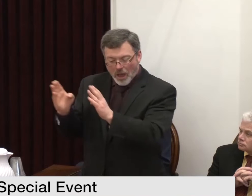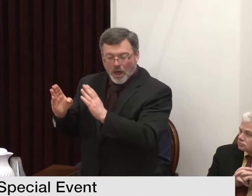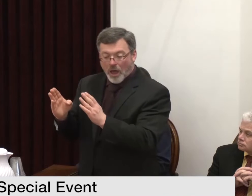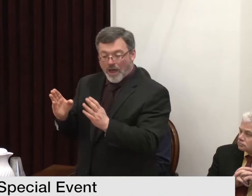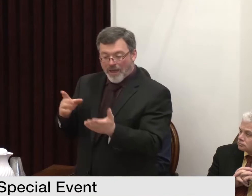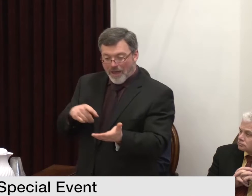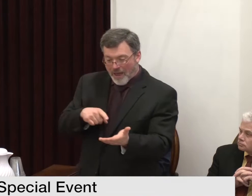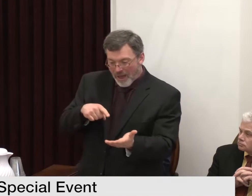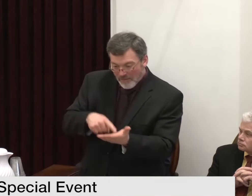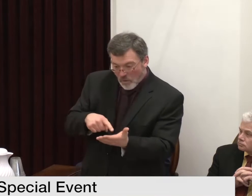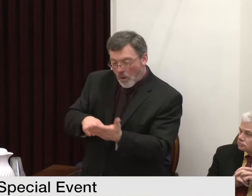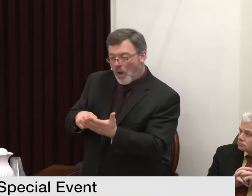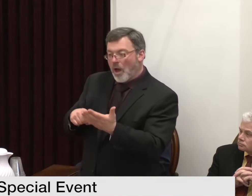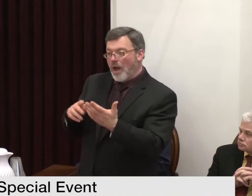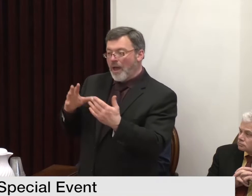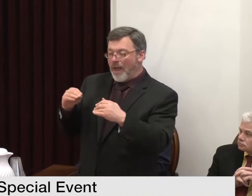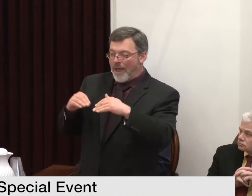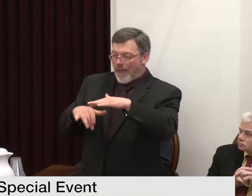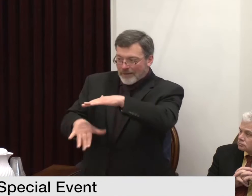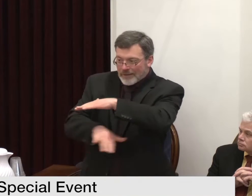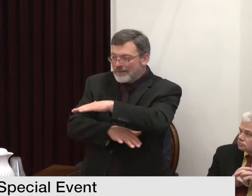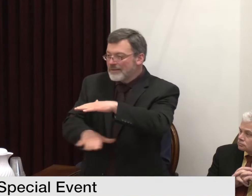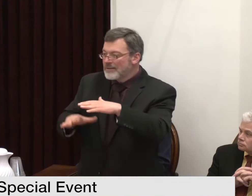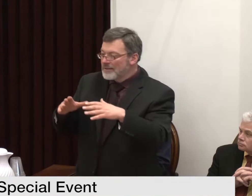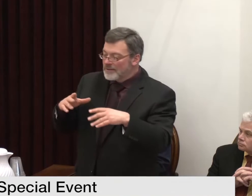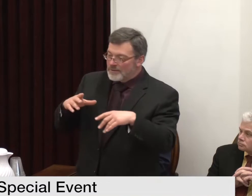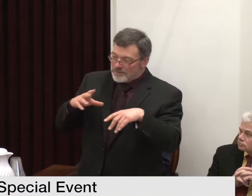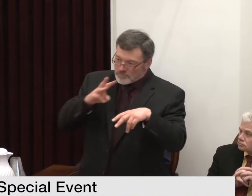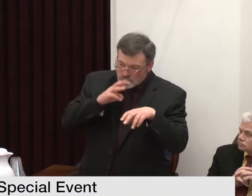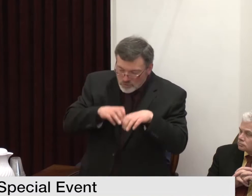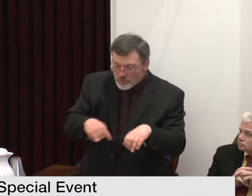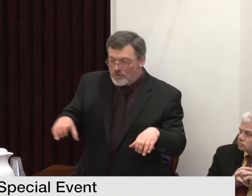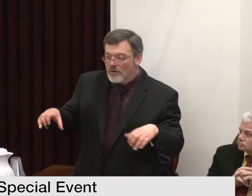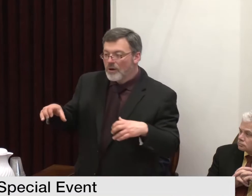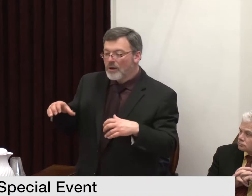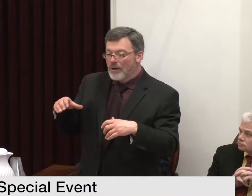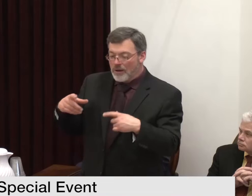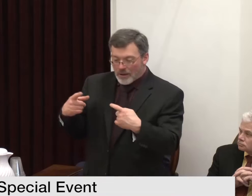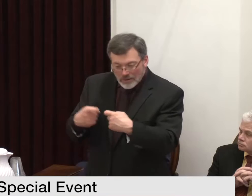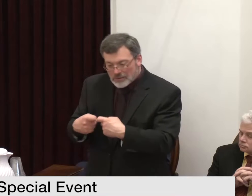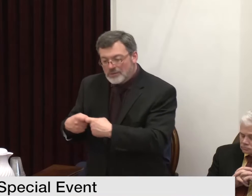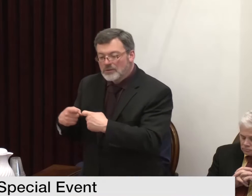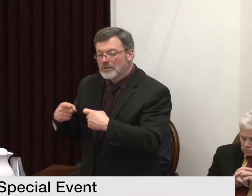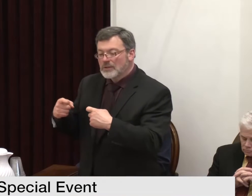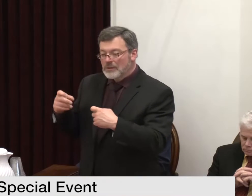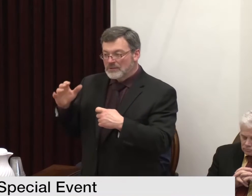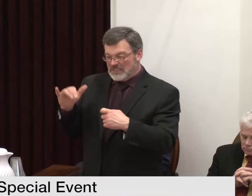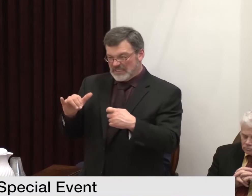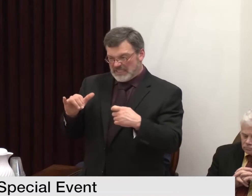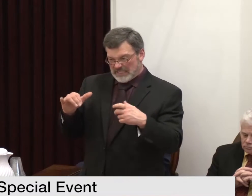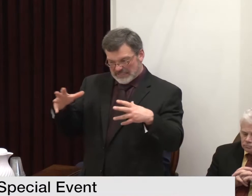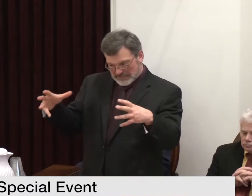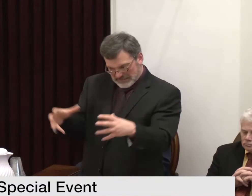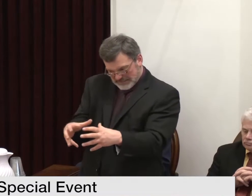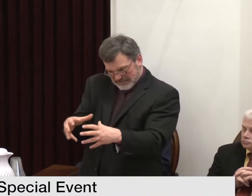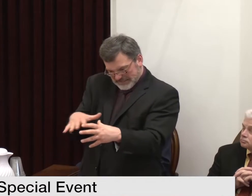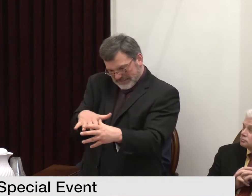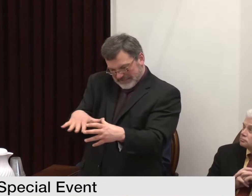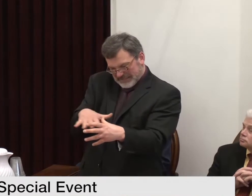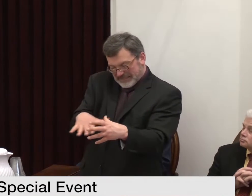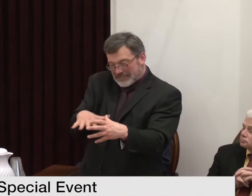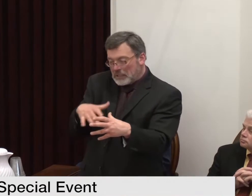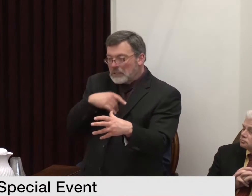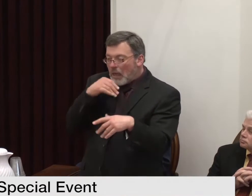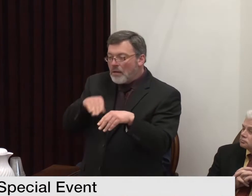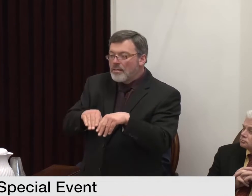250 was supposed to prevent sprawl. So to limit housing density in the places we want it, then